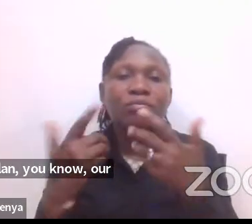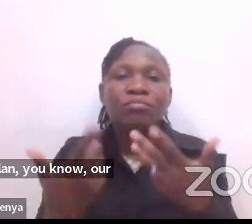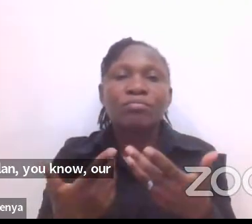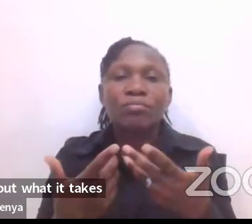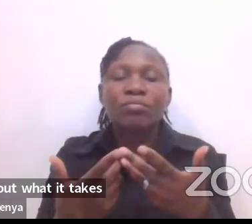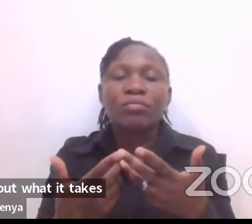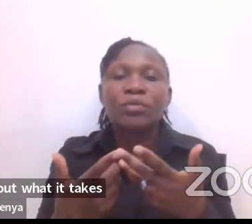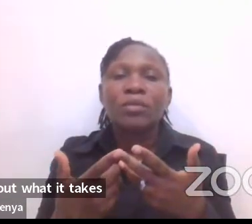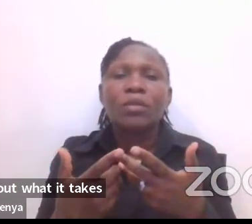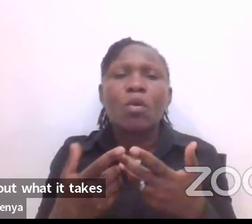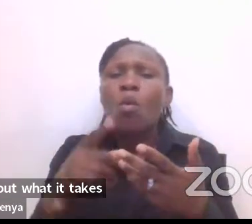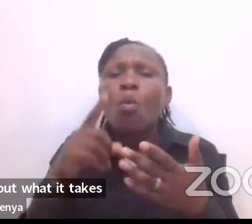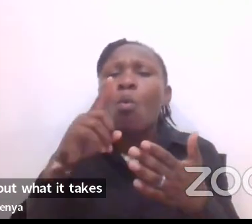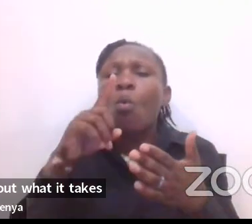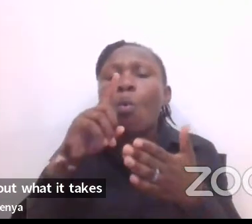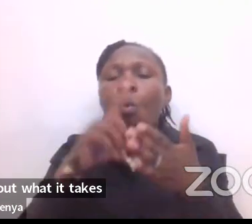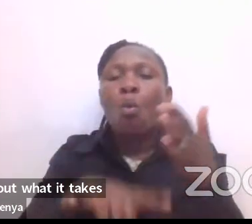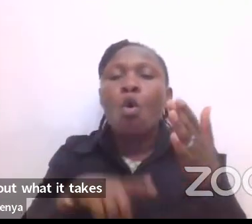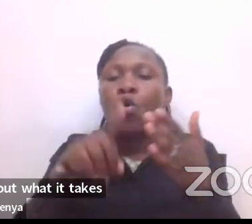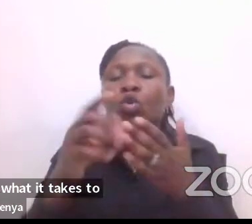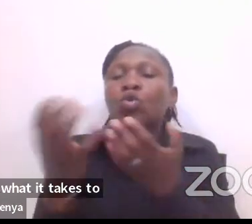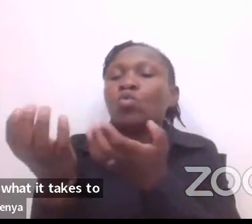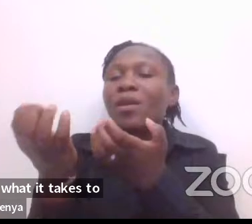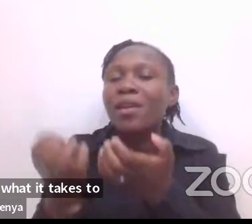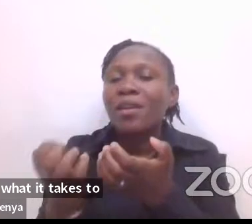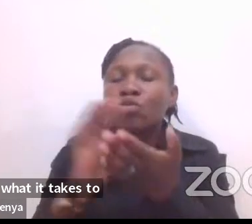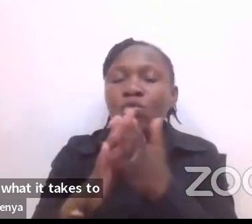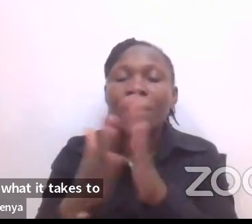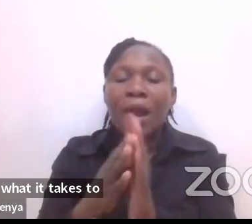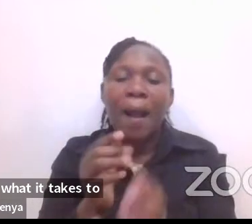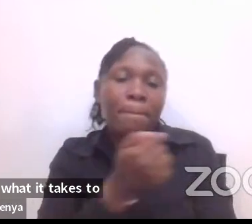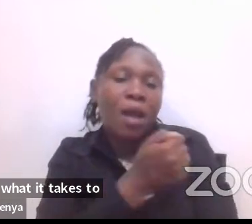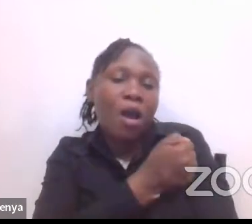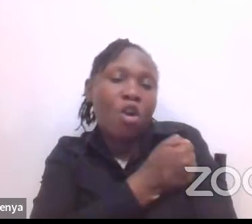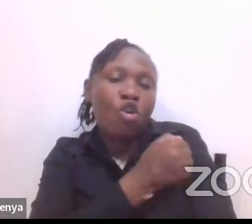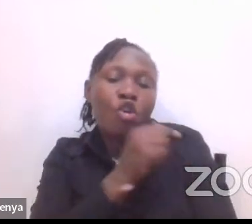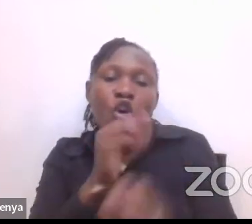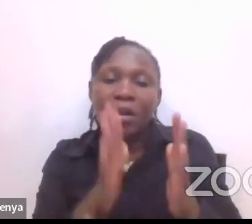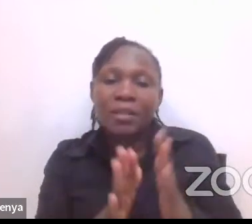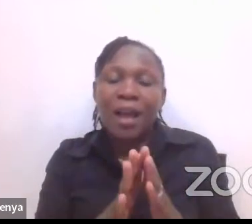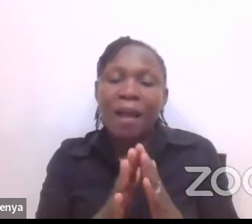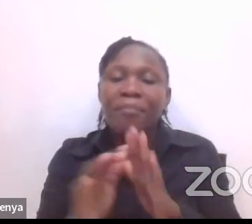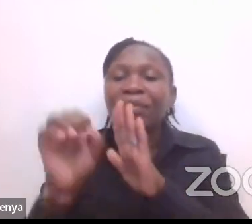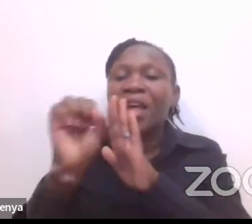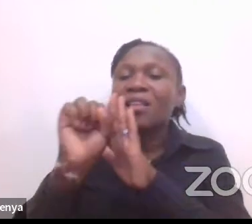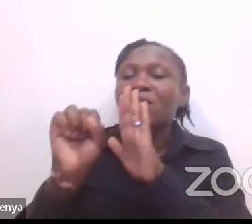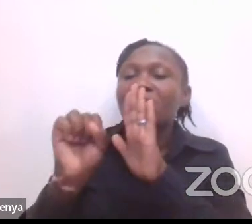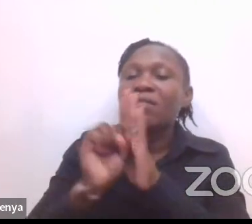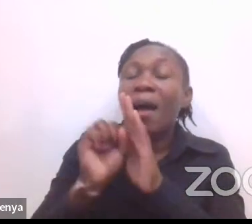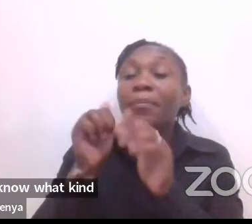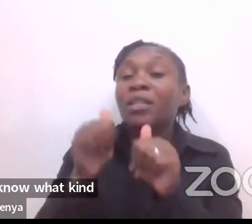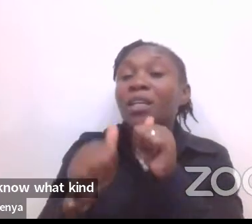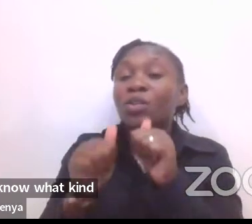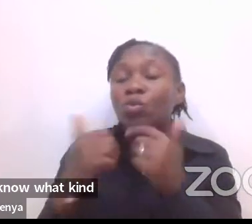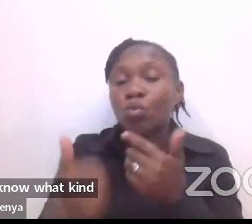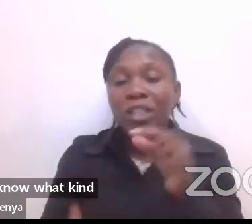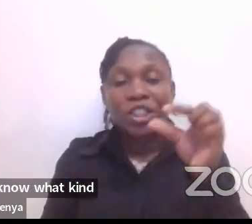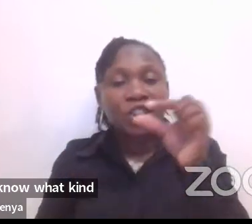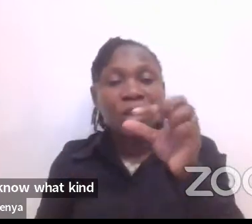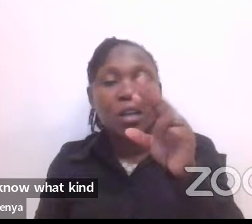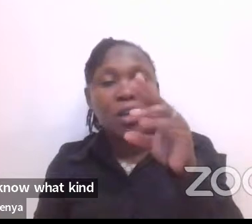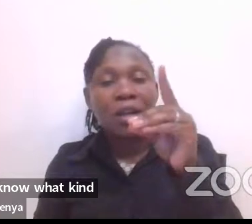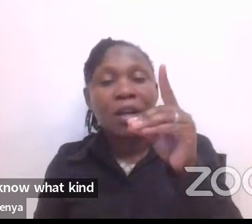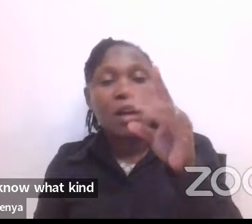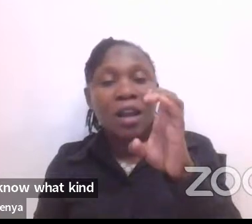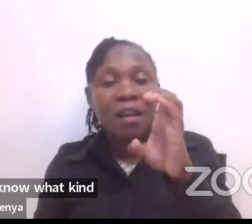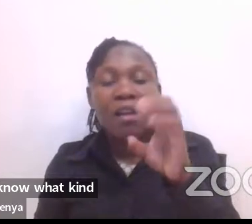to become a doctor. What subjects, what kind of grades should you have, and maybe providing